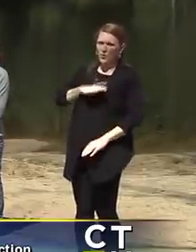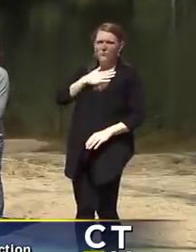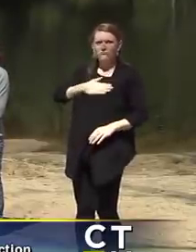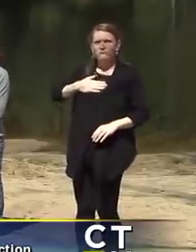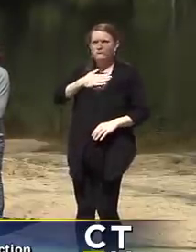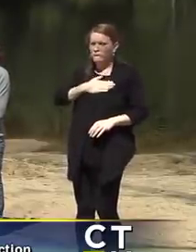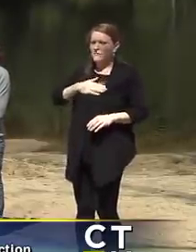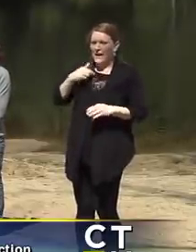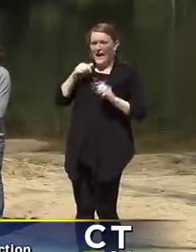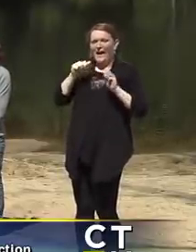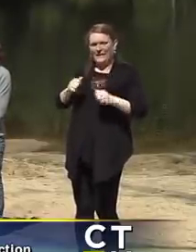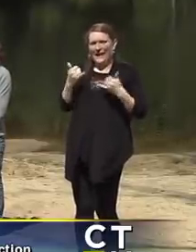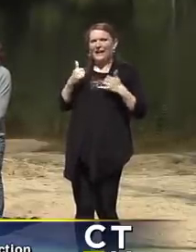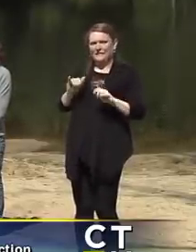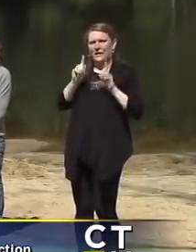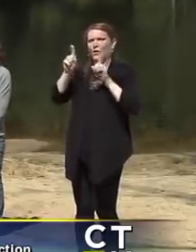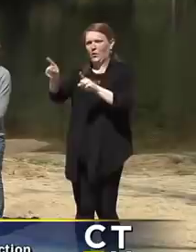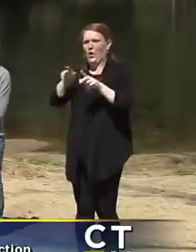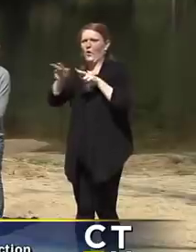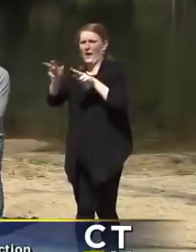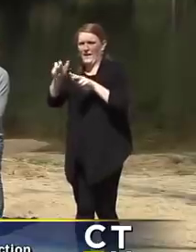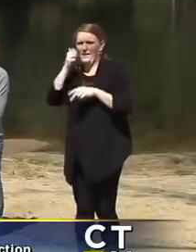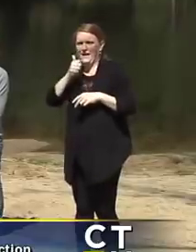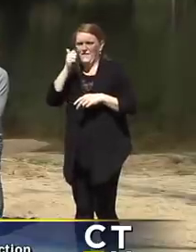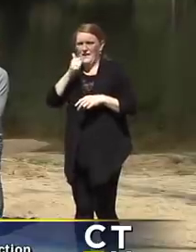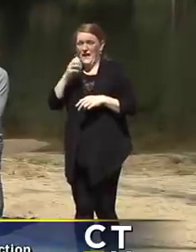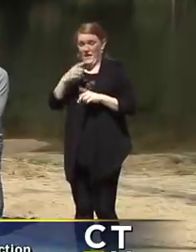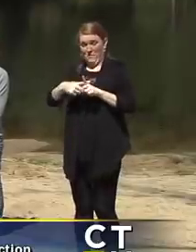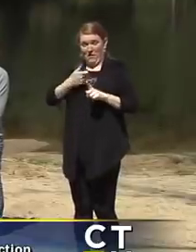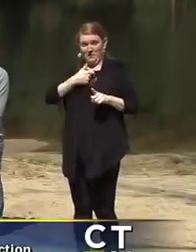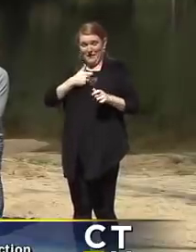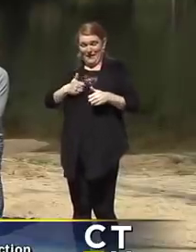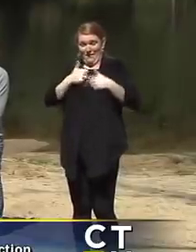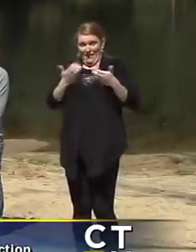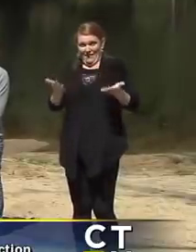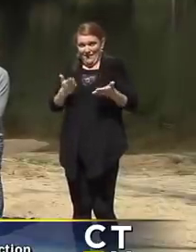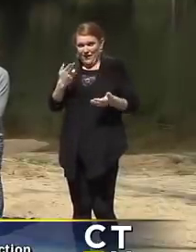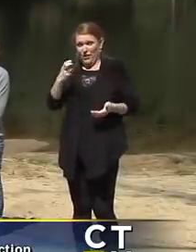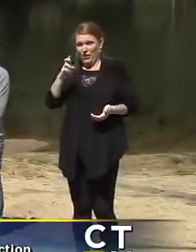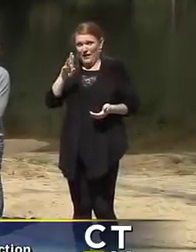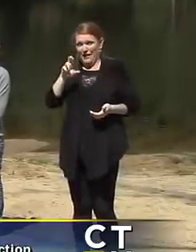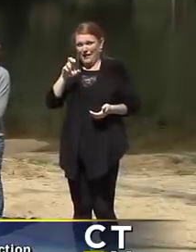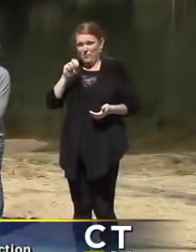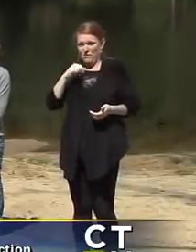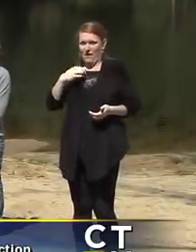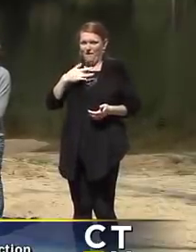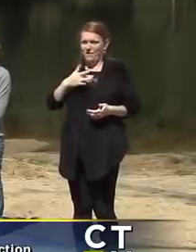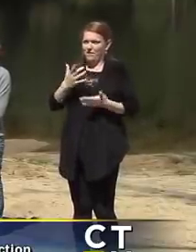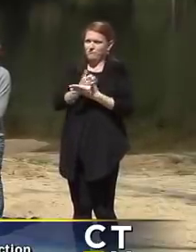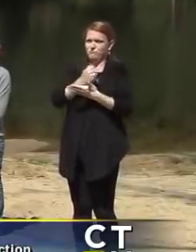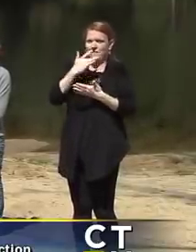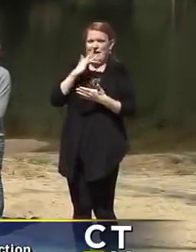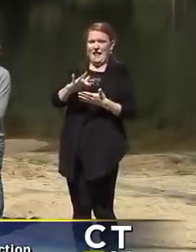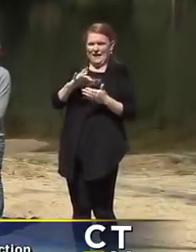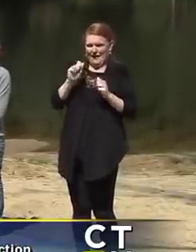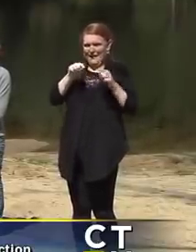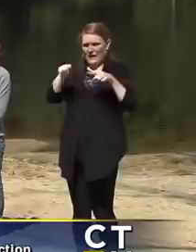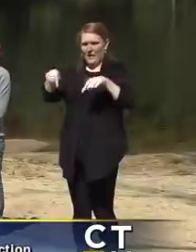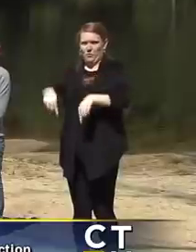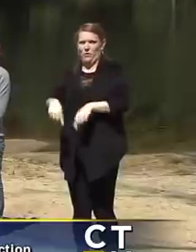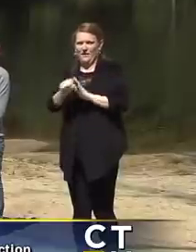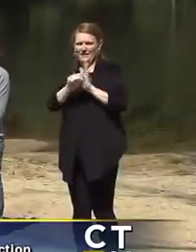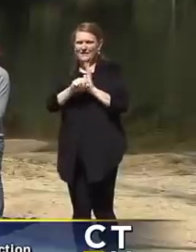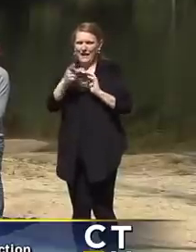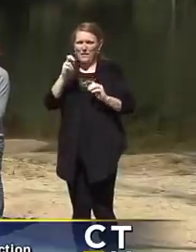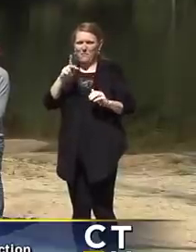the fact that Gay City is really one of the great resources that are available to us. I would back up what the commissioner said. DEEP